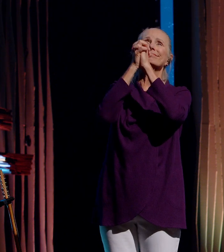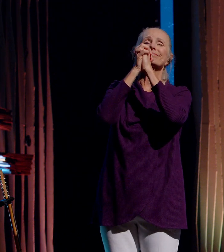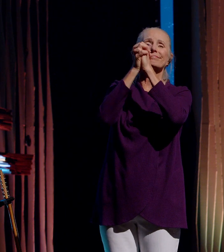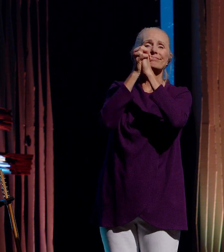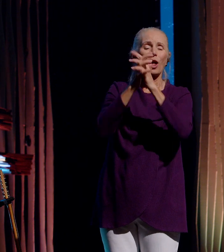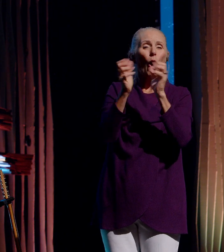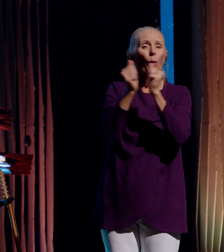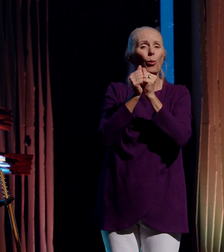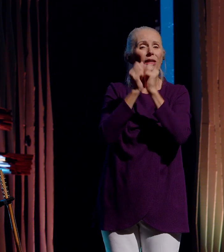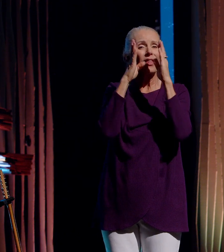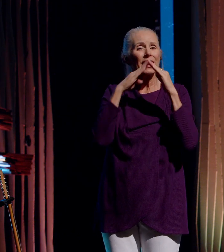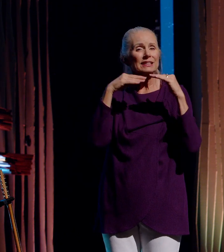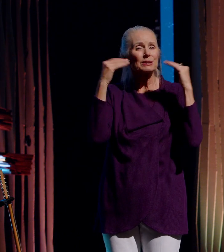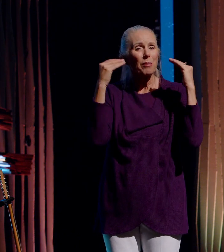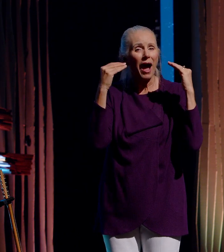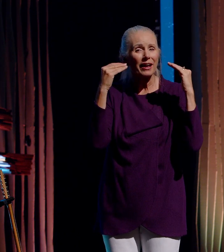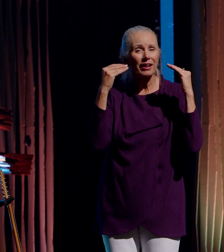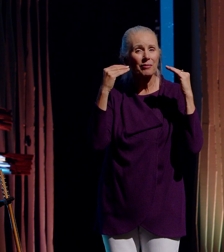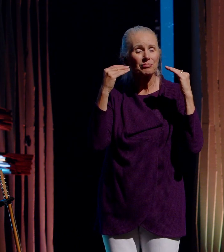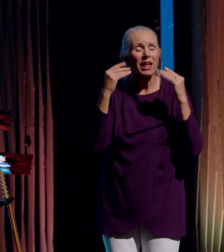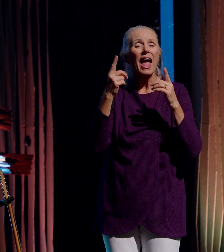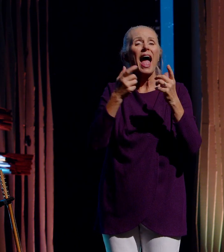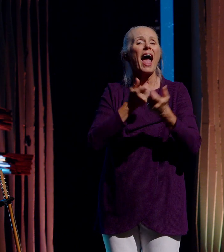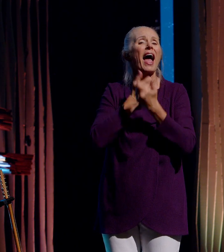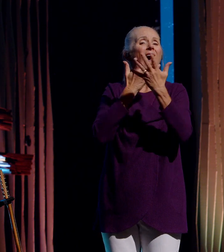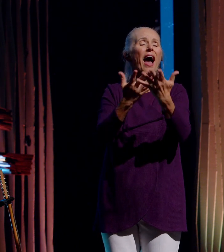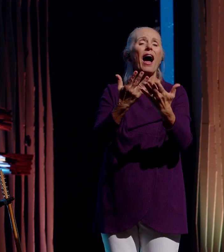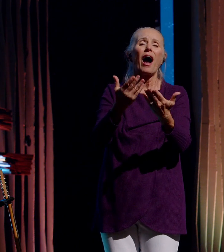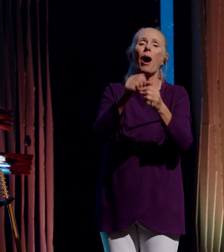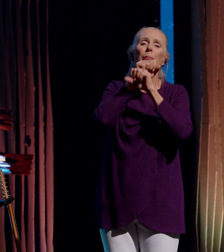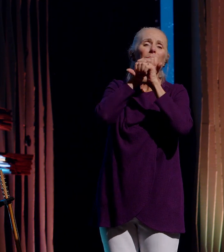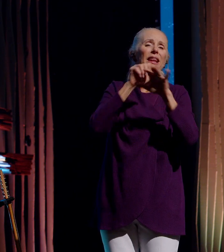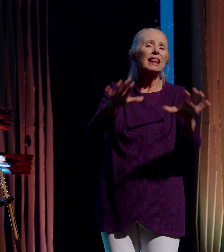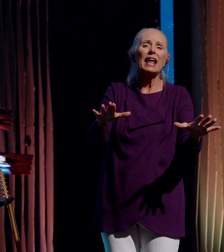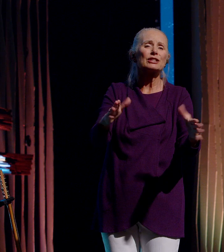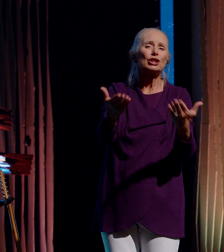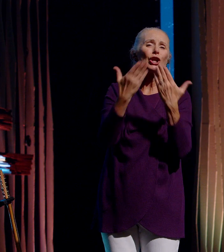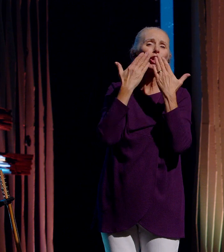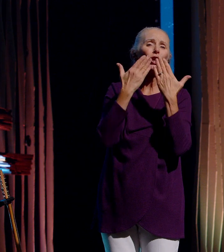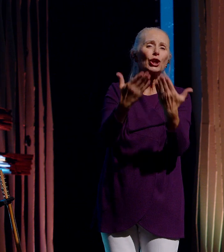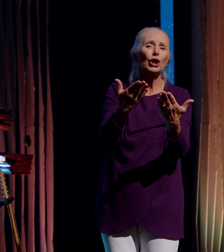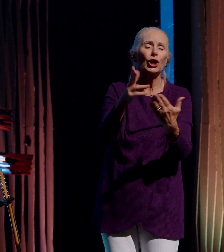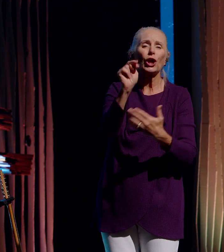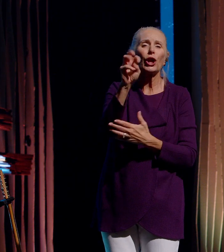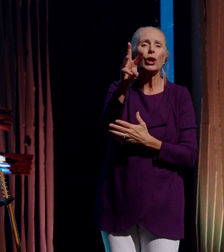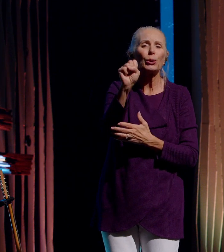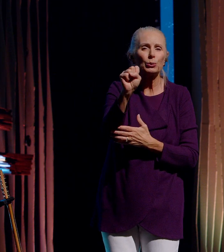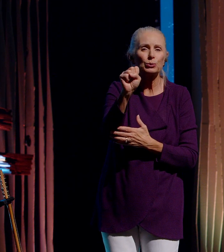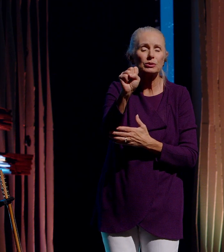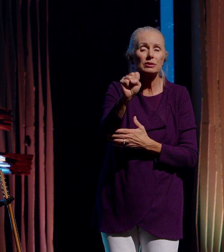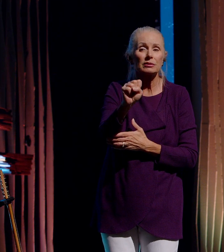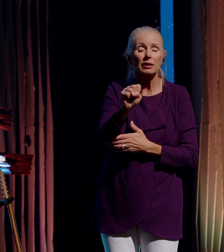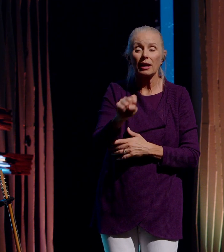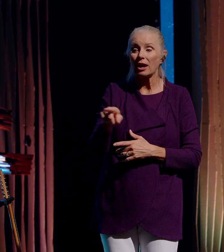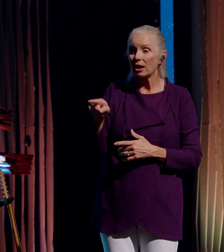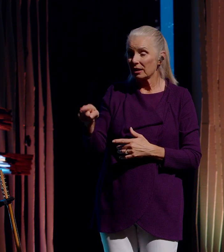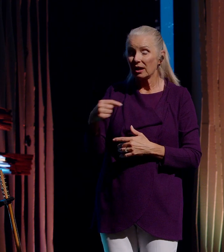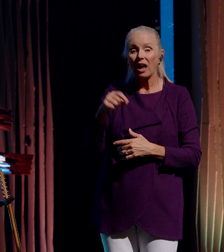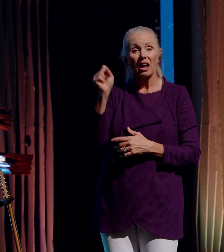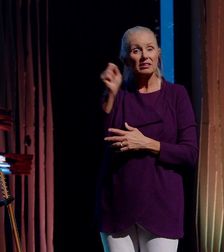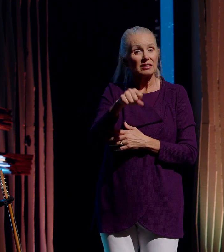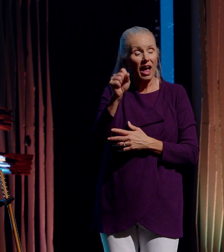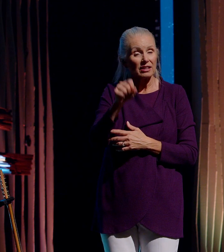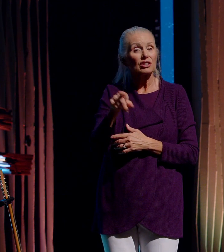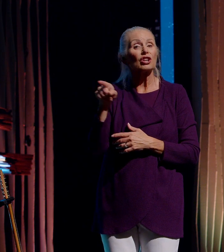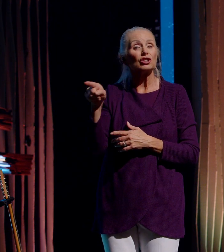an expressive smile on her countenance, exclaimed, 'Oh, blessed news.'" Aiken comments, "Yes, precious in the sight